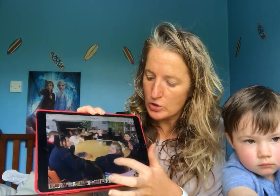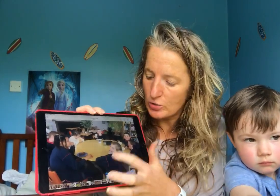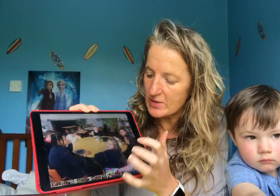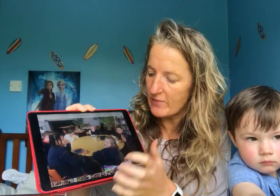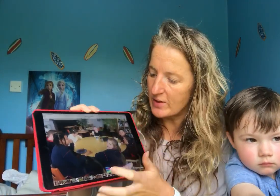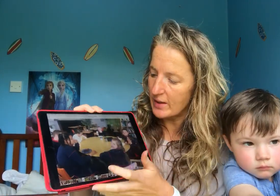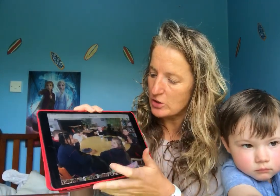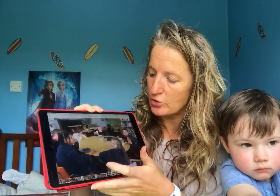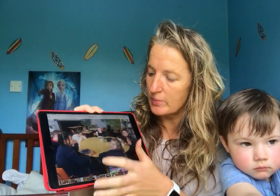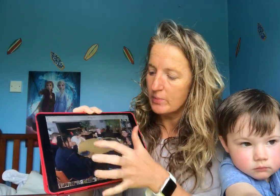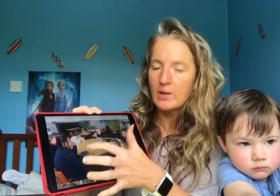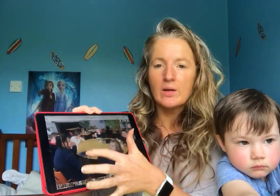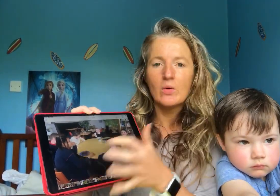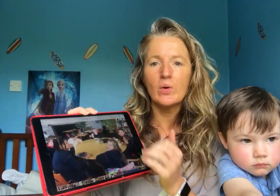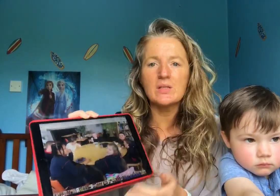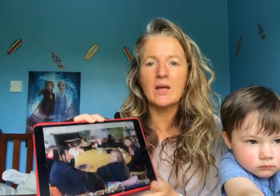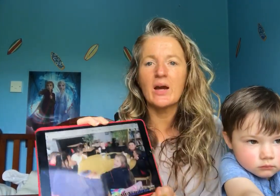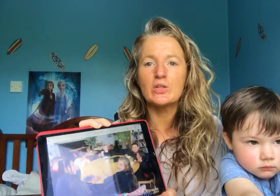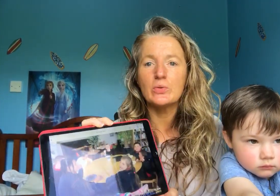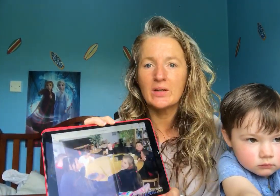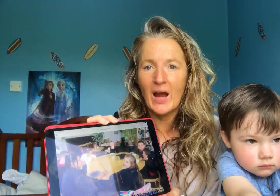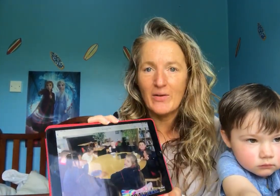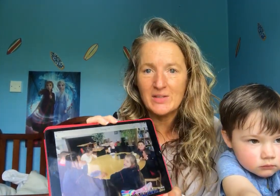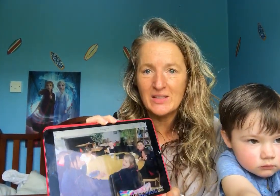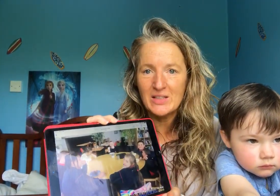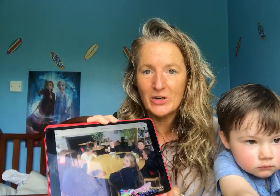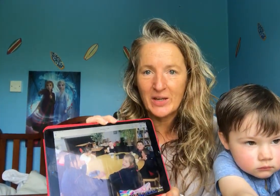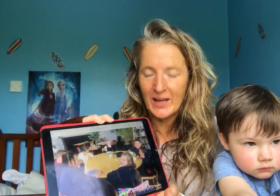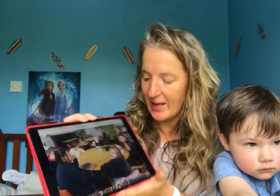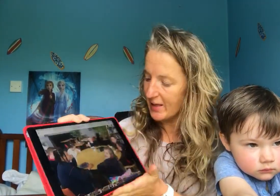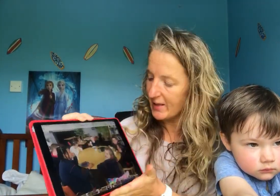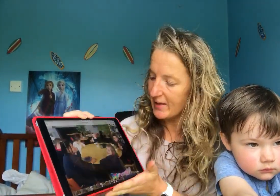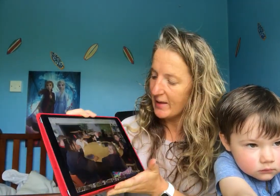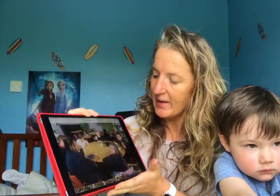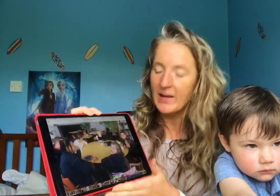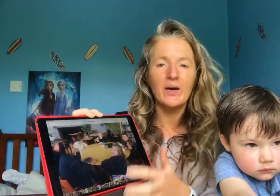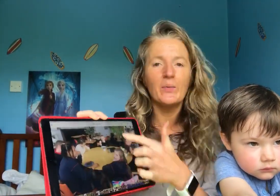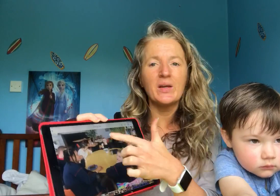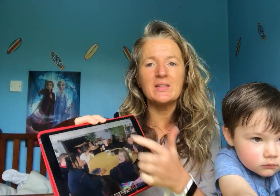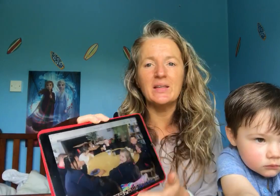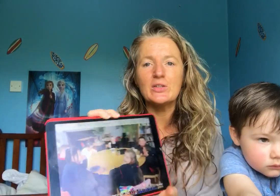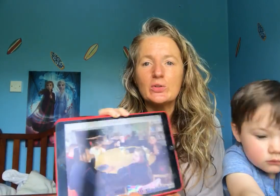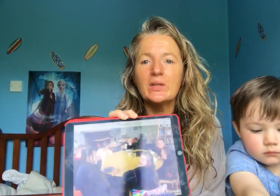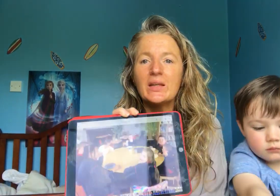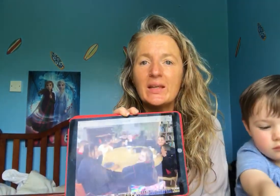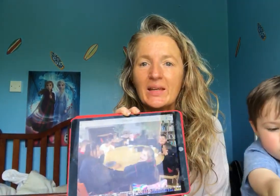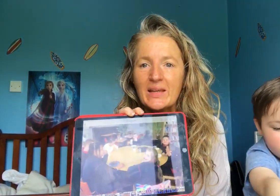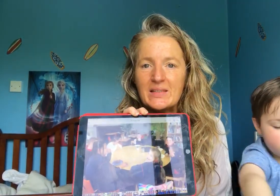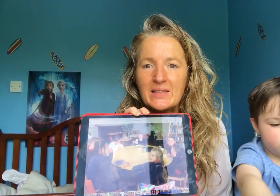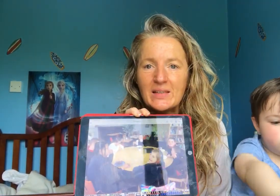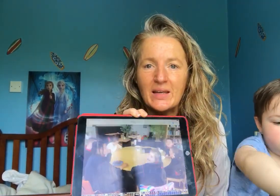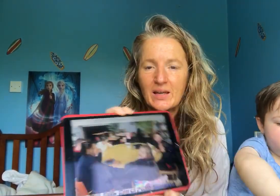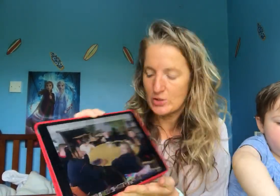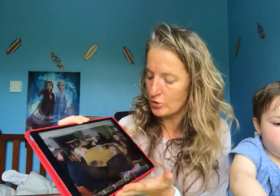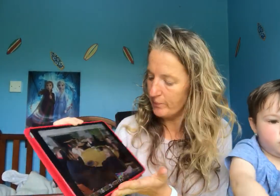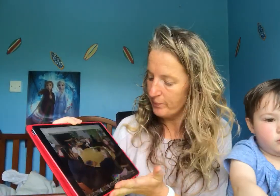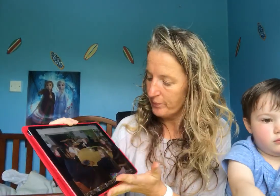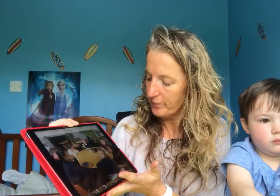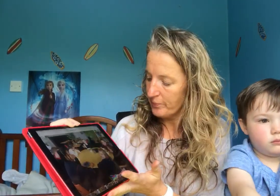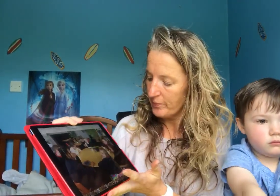Yulia is having an ice cream. What is Cara doing? Cara is eating her cake. What is Ian doing? Ian is eating an ice cream.